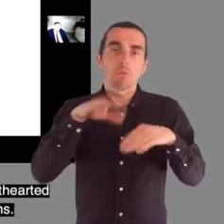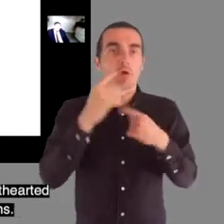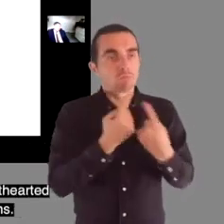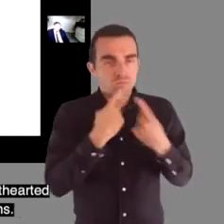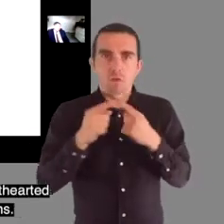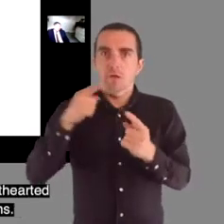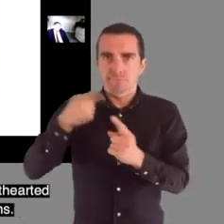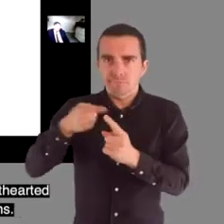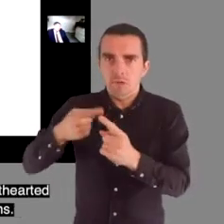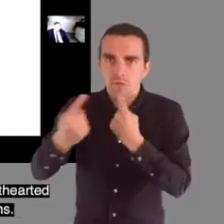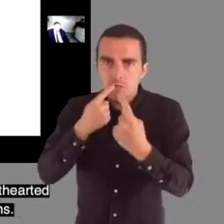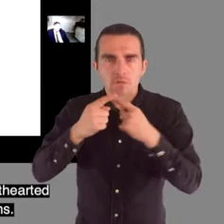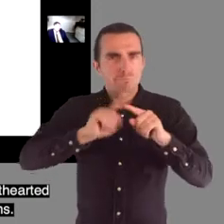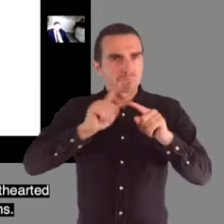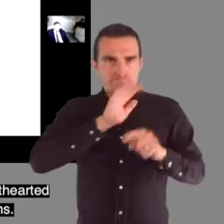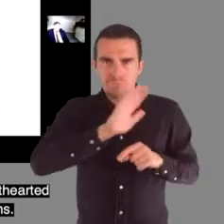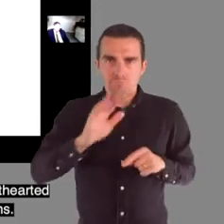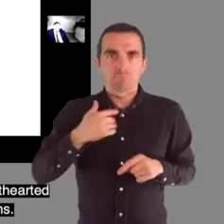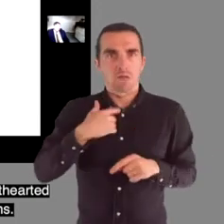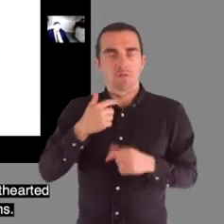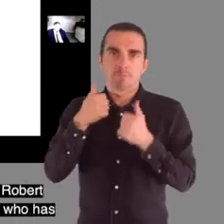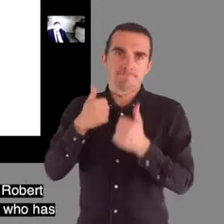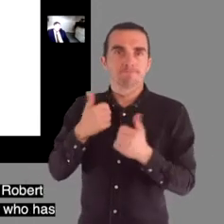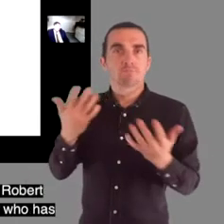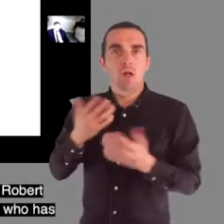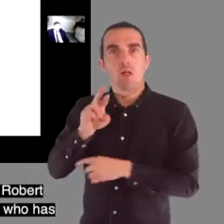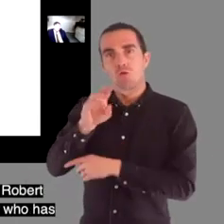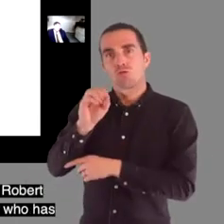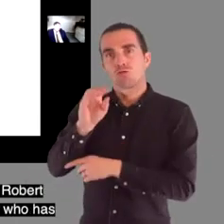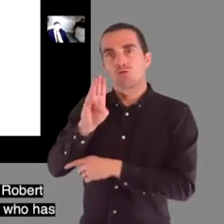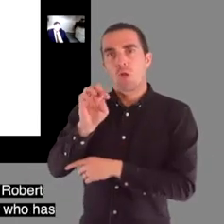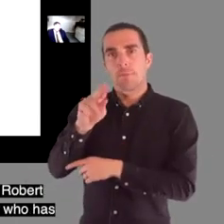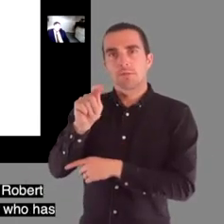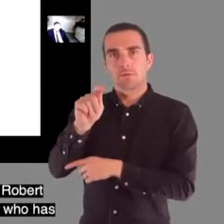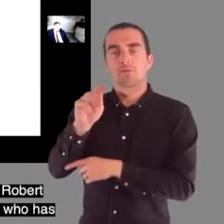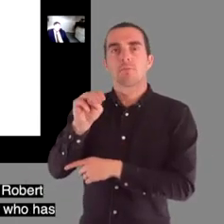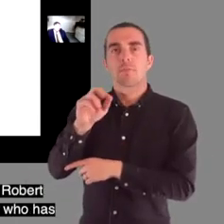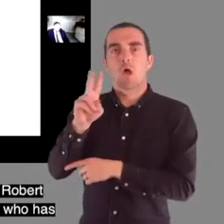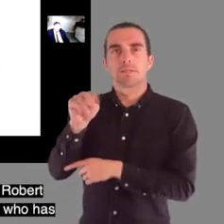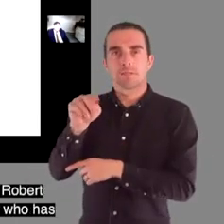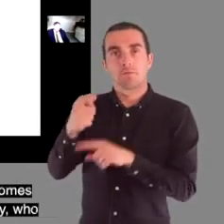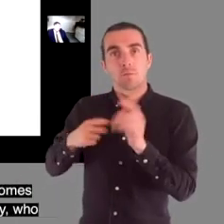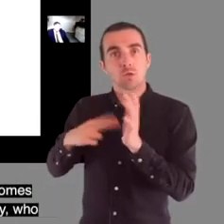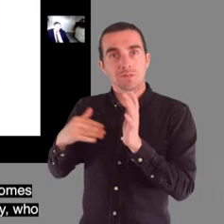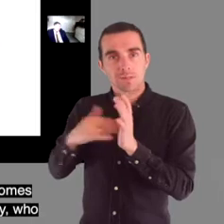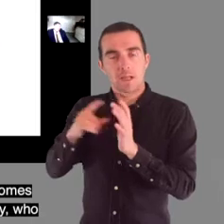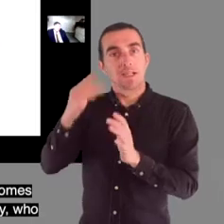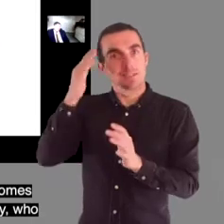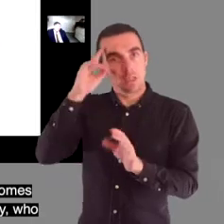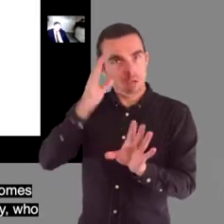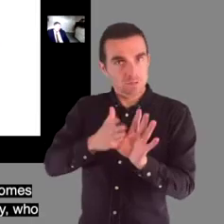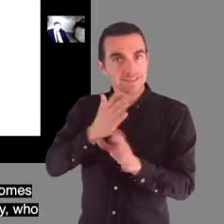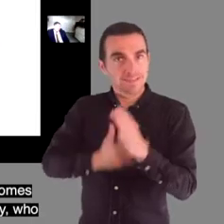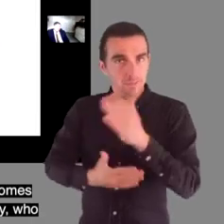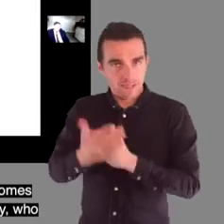lighthearted but very pointed discussions. I think my favorite was that by Robert Martin of New Zealand, someone who has an intellectual